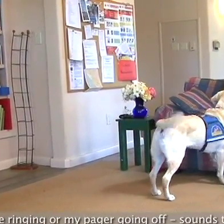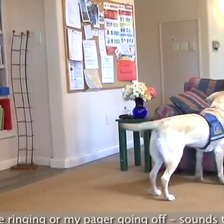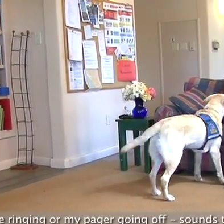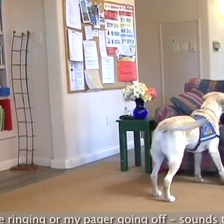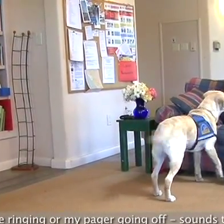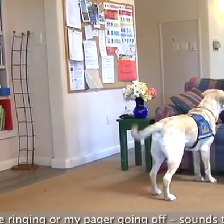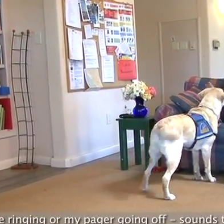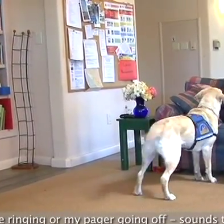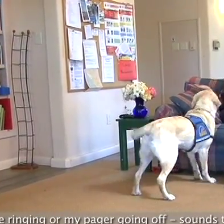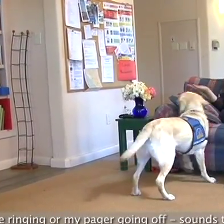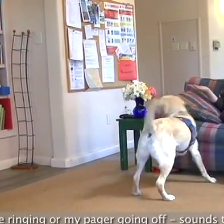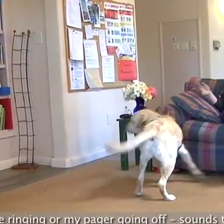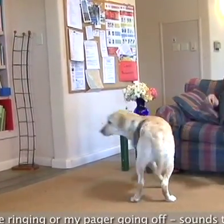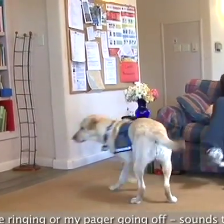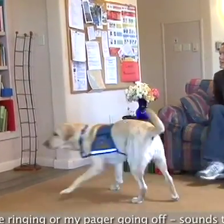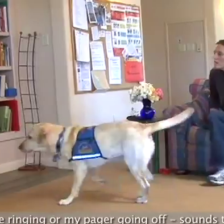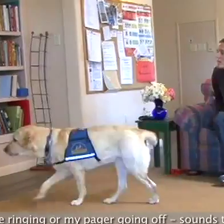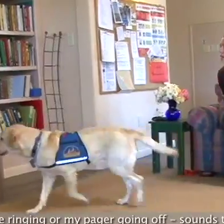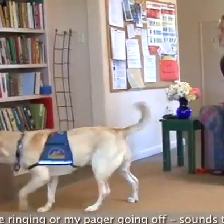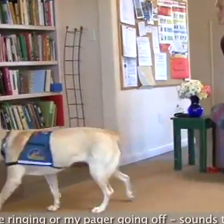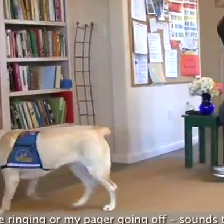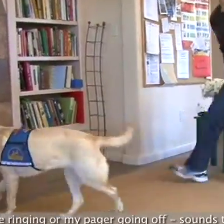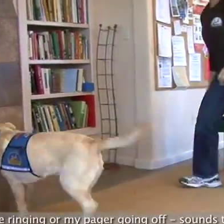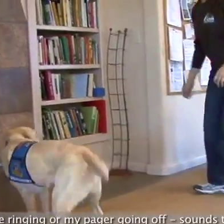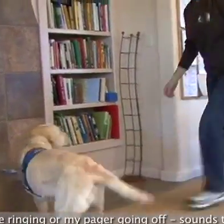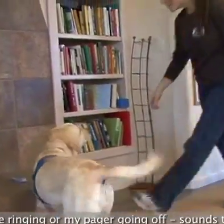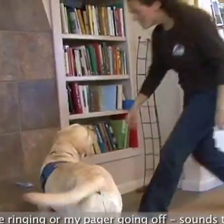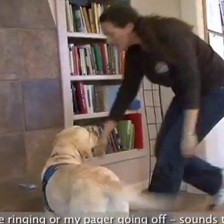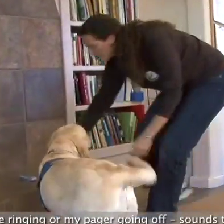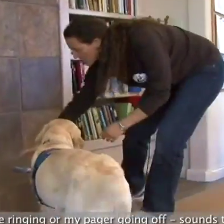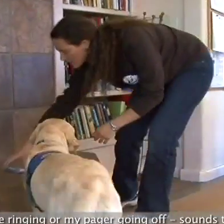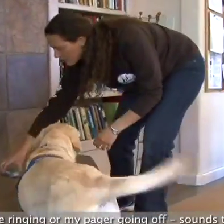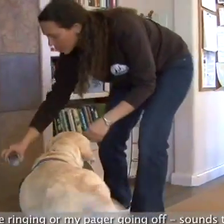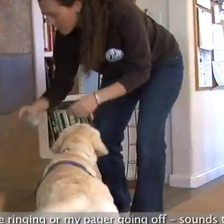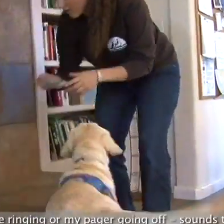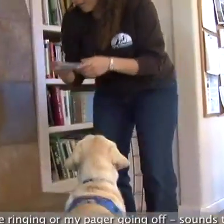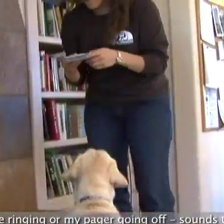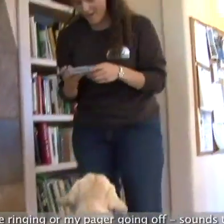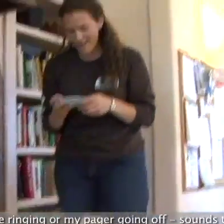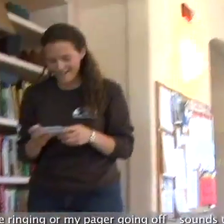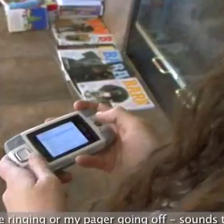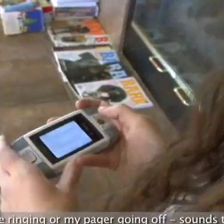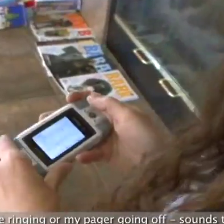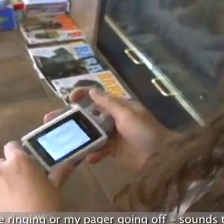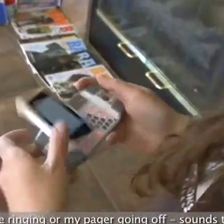going off. Sounds like that I can't hear, and she can alert me to those sounds at school or at home.